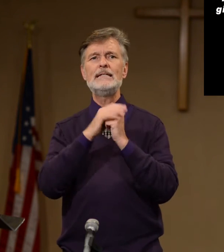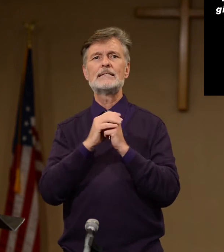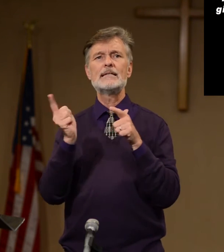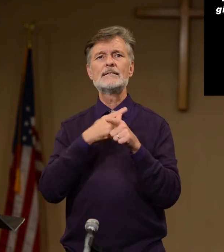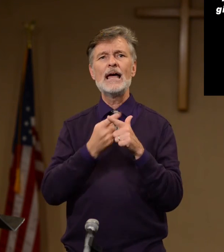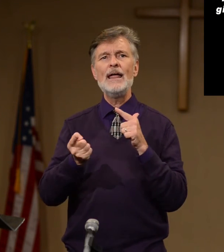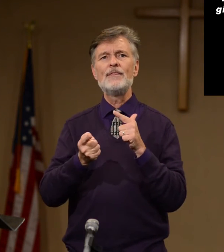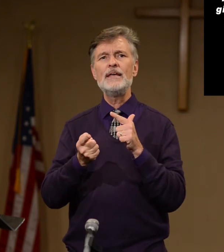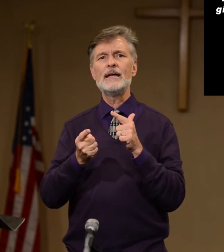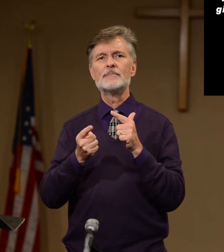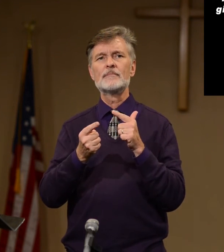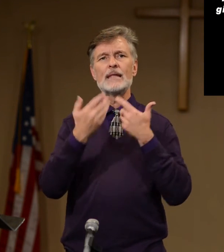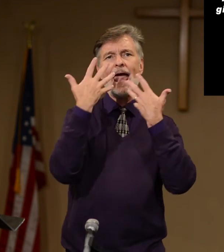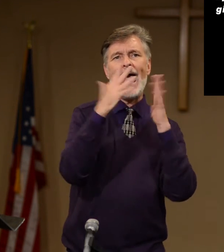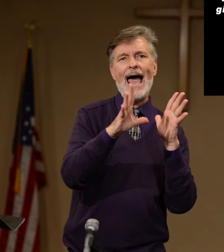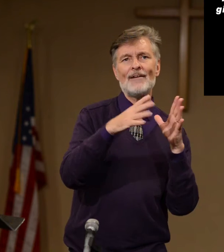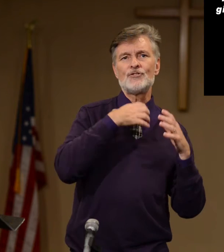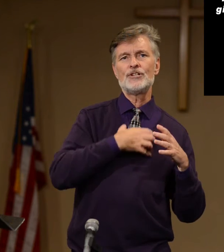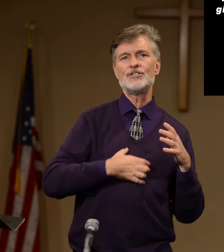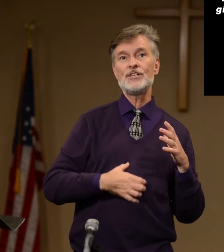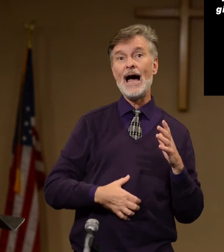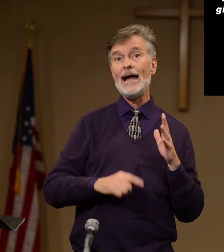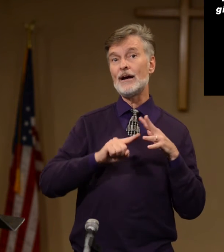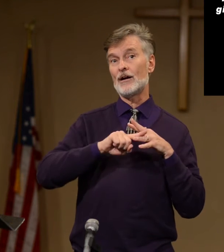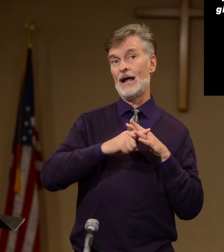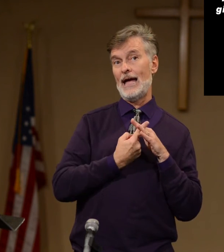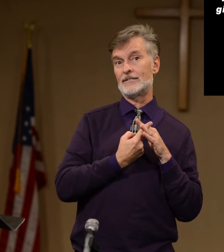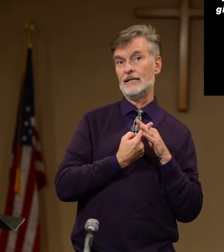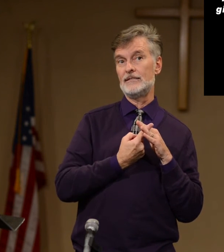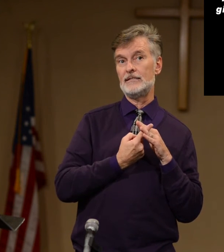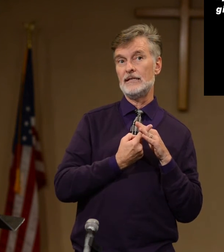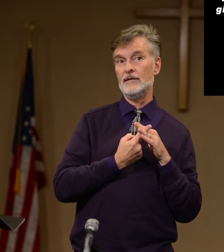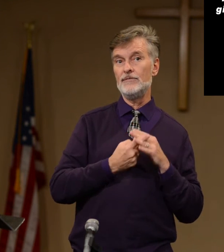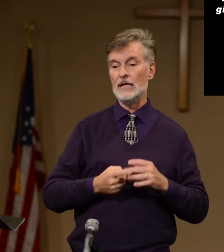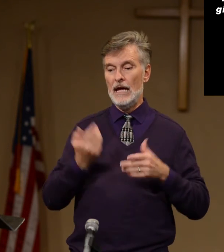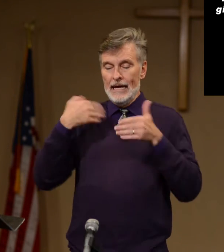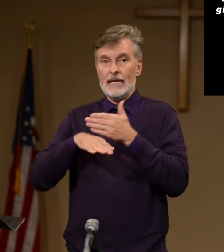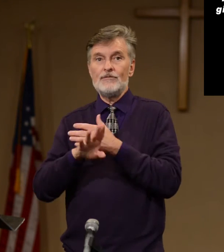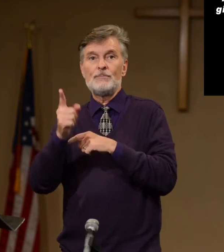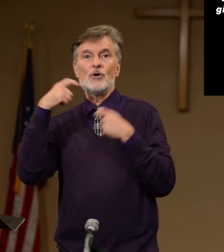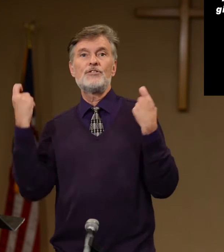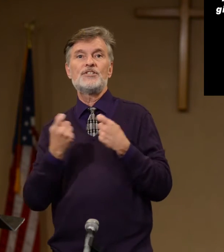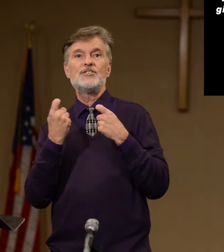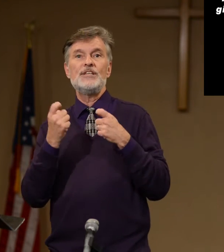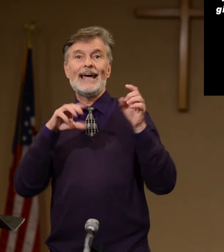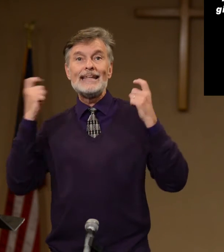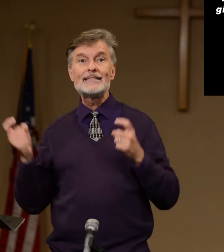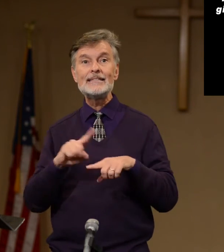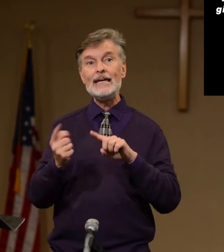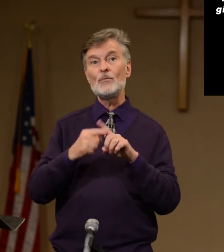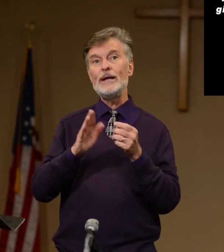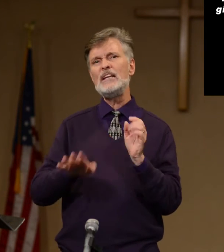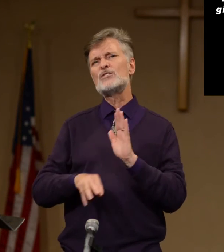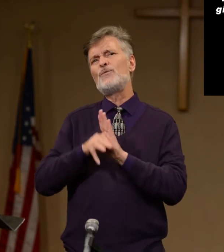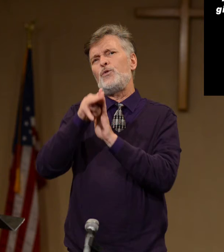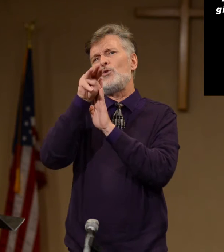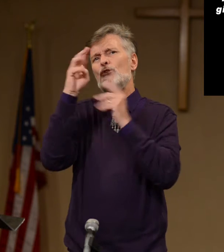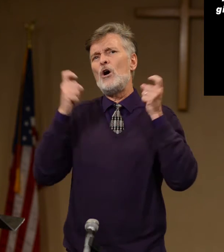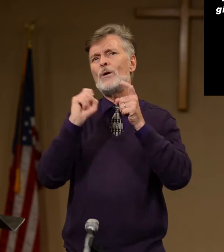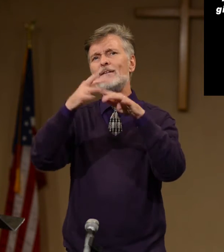it says, "Then, after desire has conceived, it gives birth to sin. And sin, when it is full grown, gives